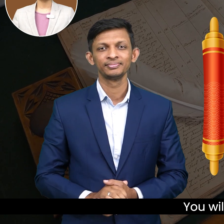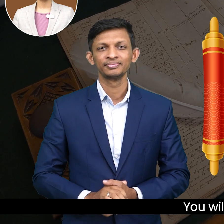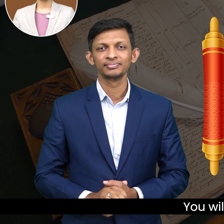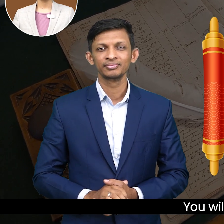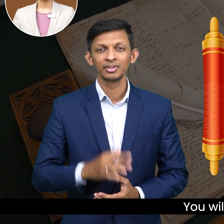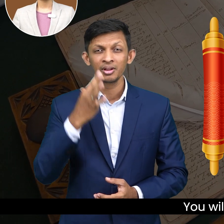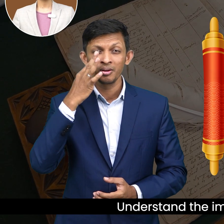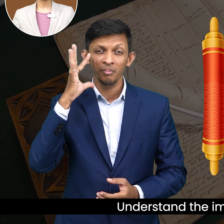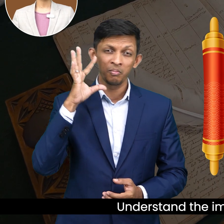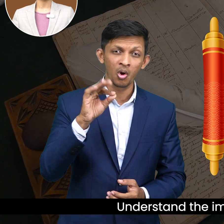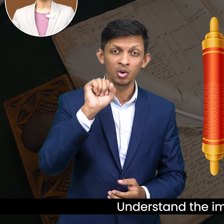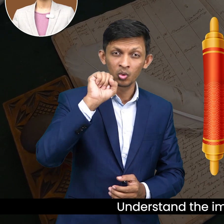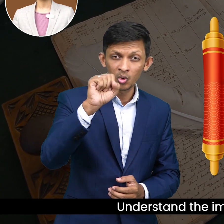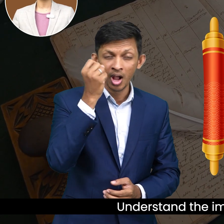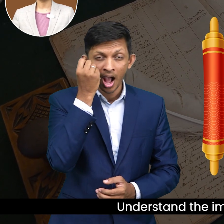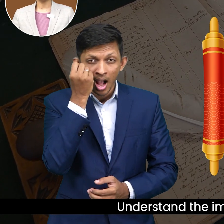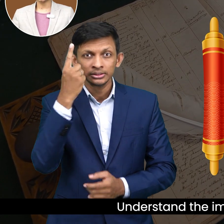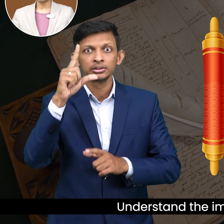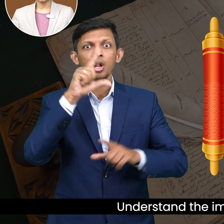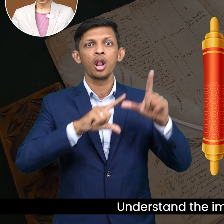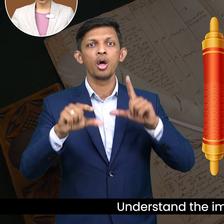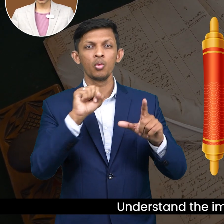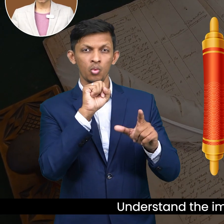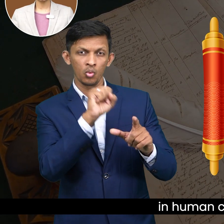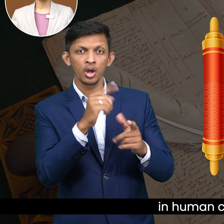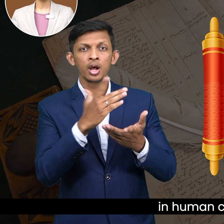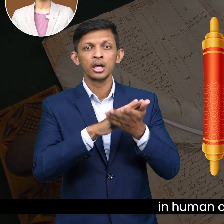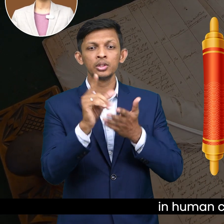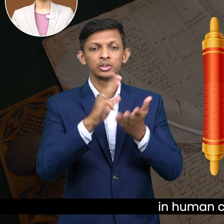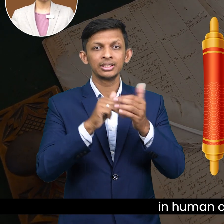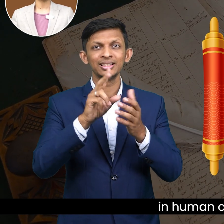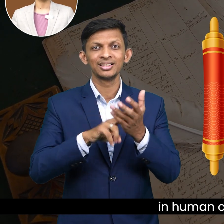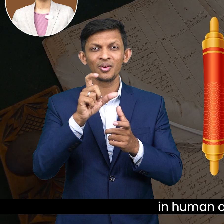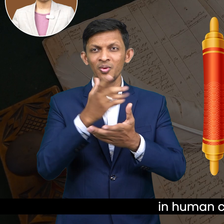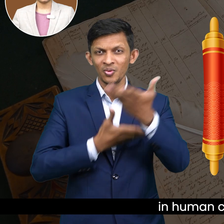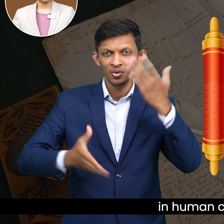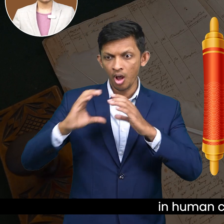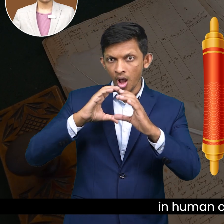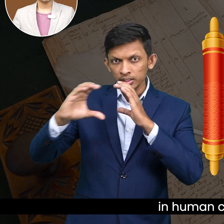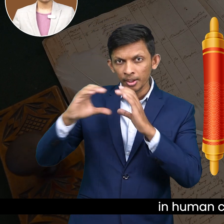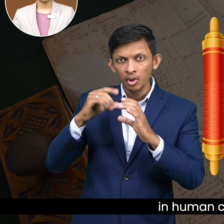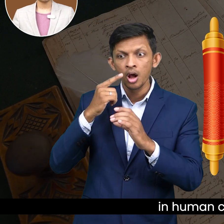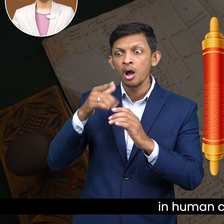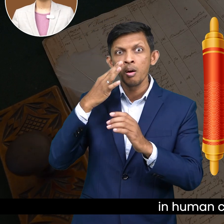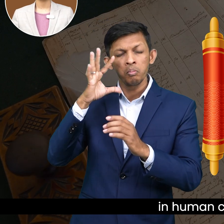to understand the importance of language in human communication.